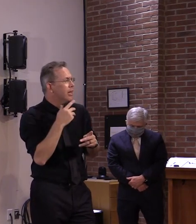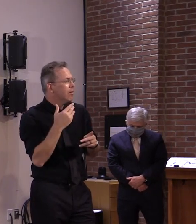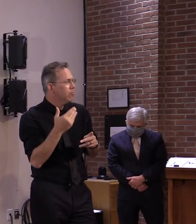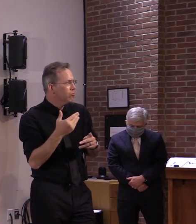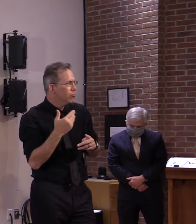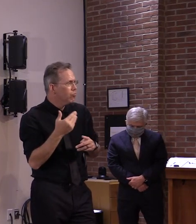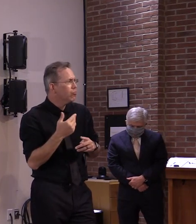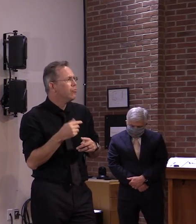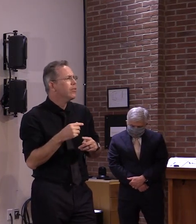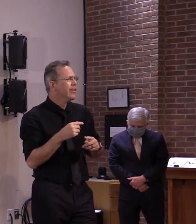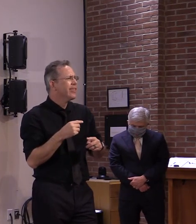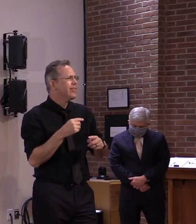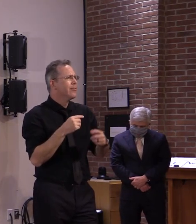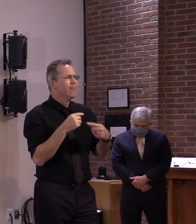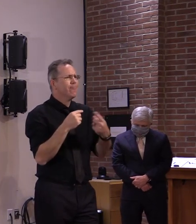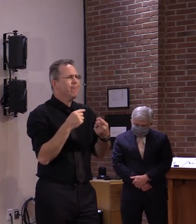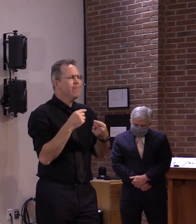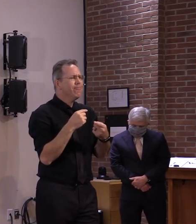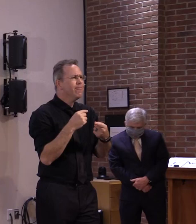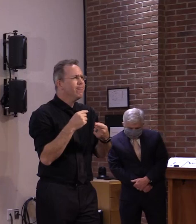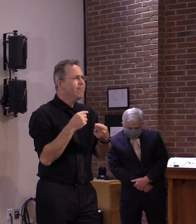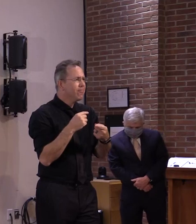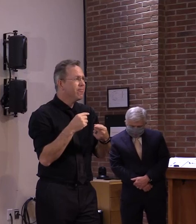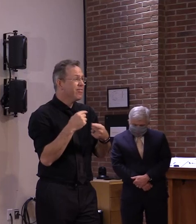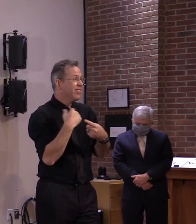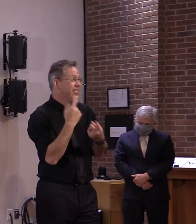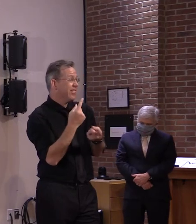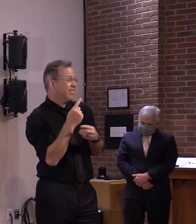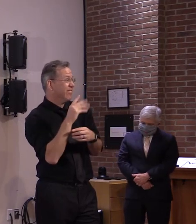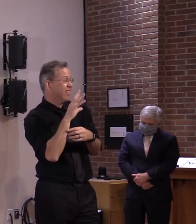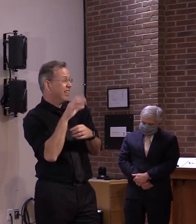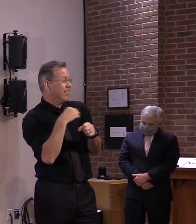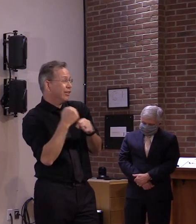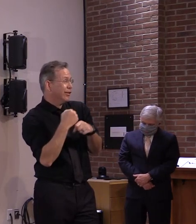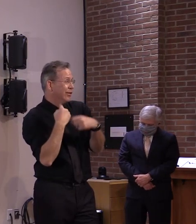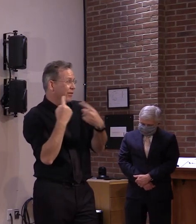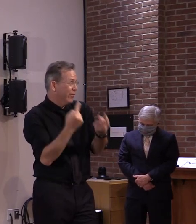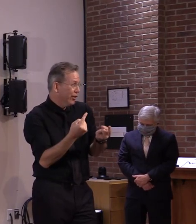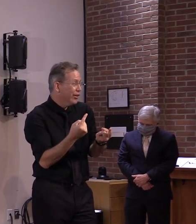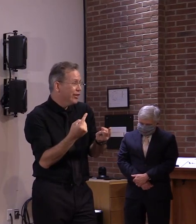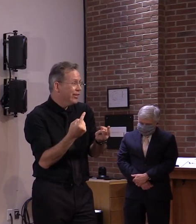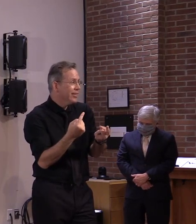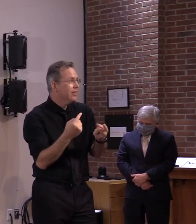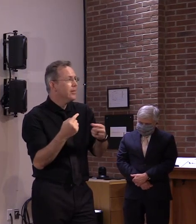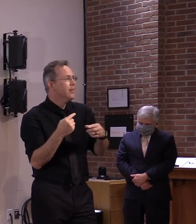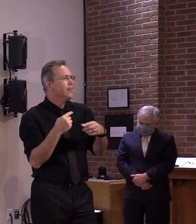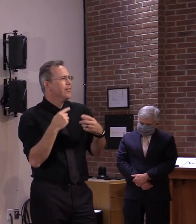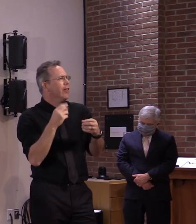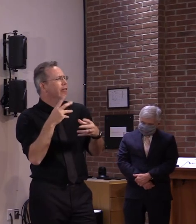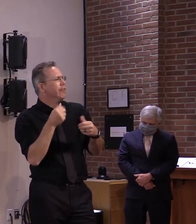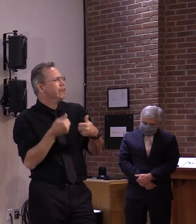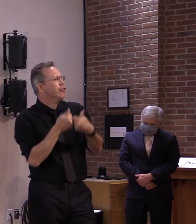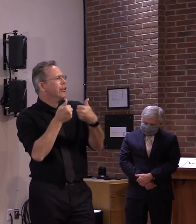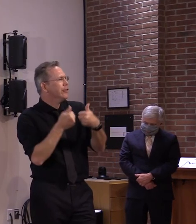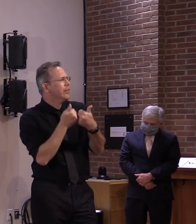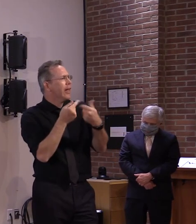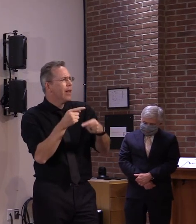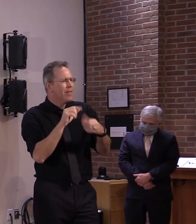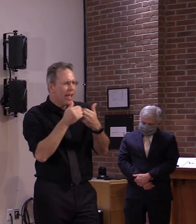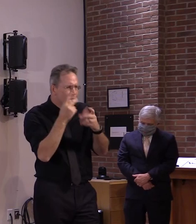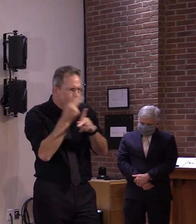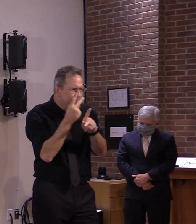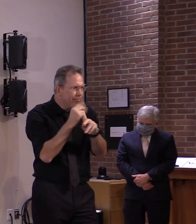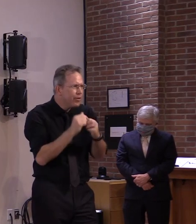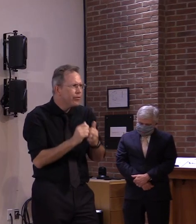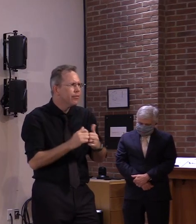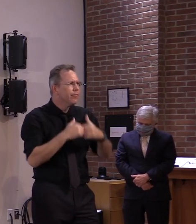course of literally the last five decades. This has been an ongoing challenge to try to create a level